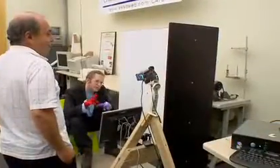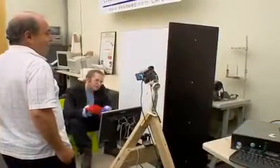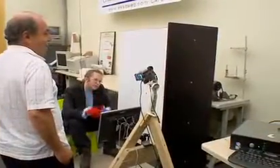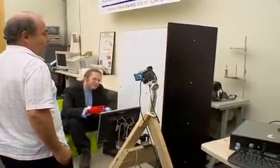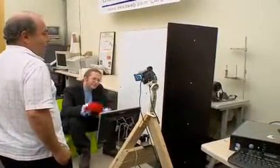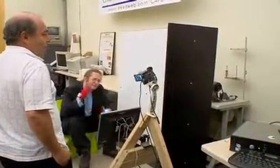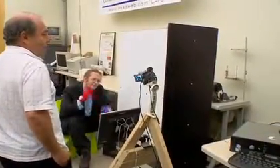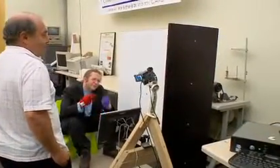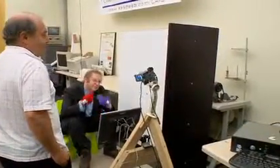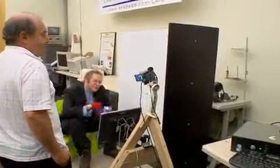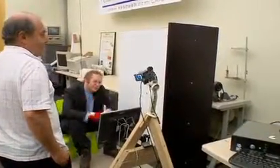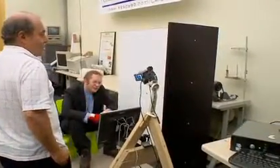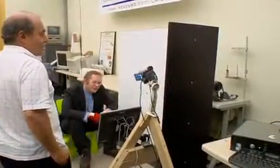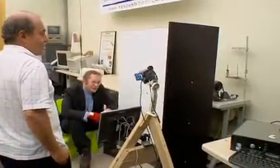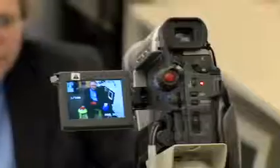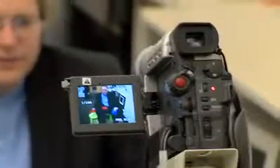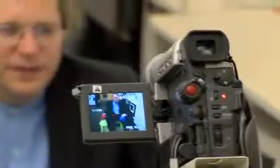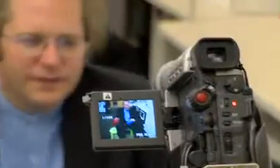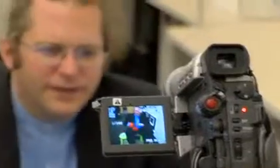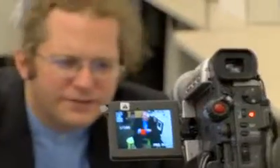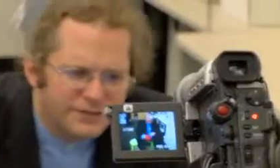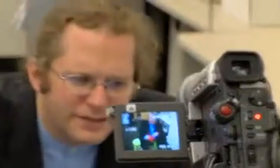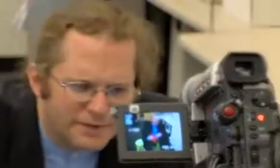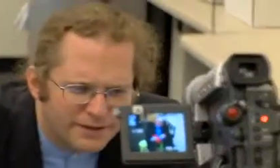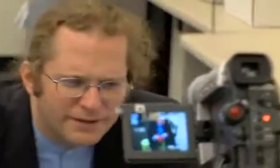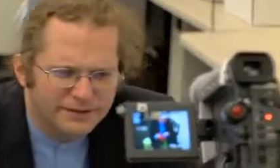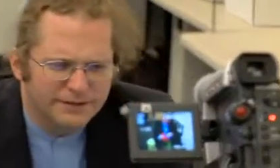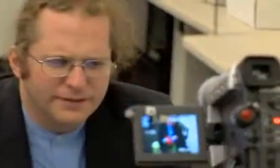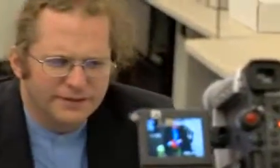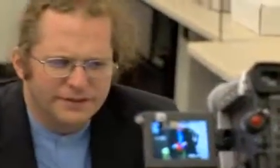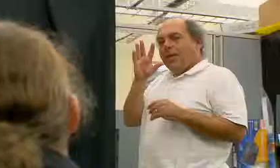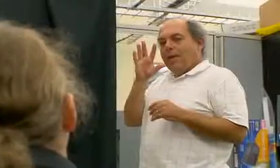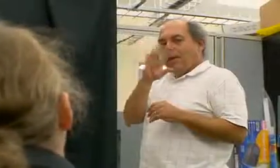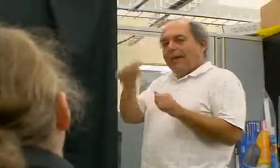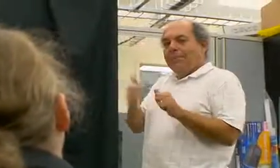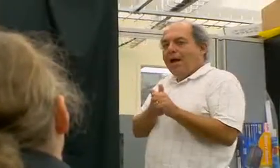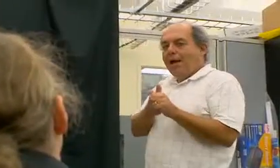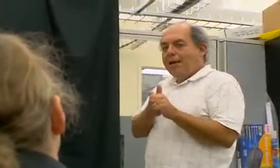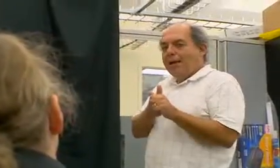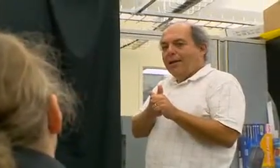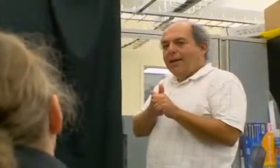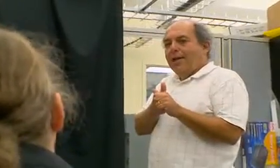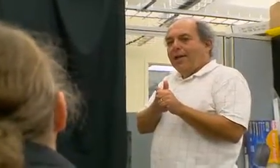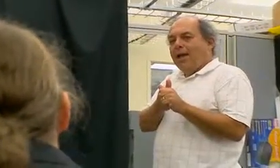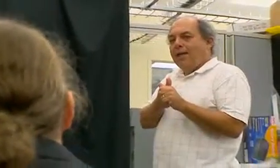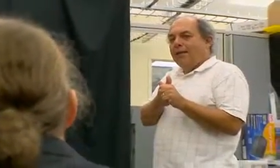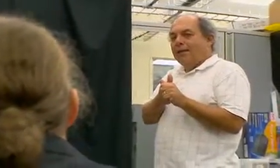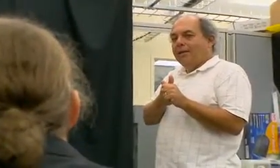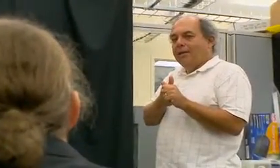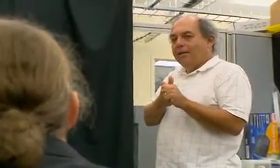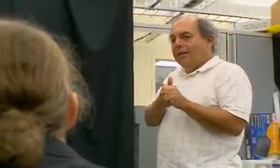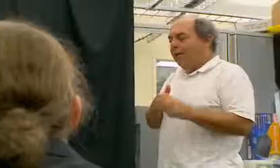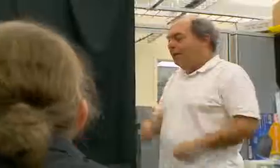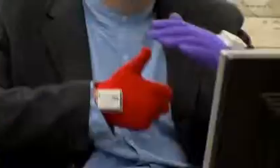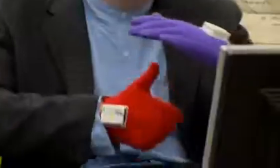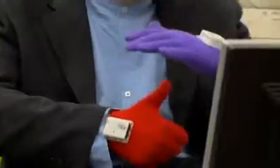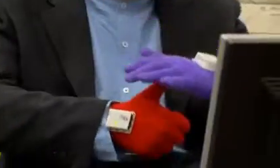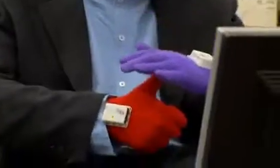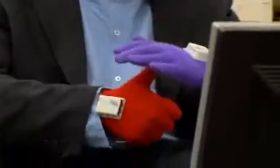National Science Foundation, computer scientist Thad Starner and his team at the Georgia Institute of Technology are developing